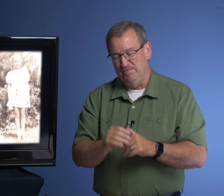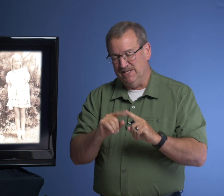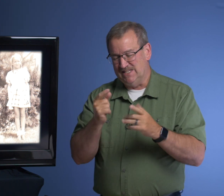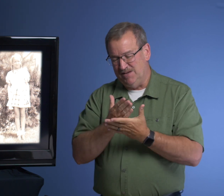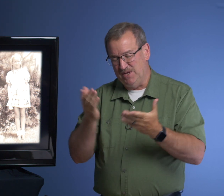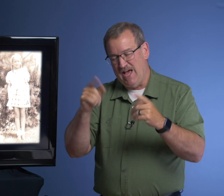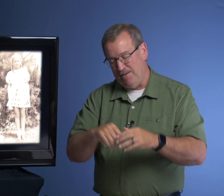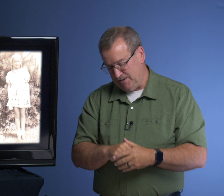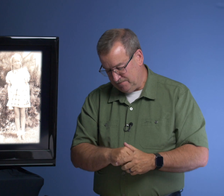But something happened.